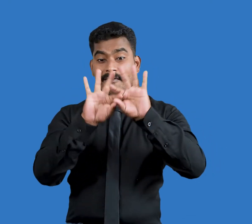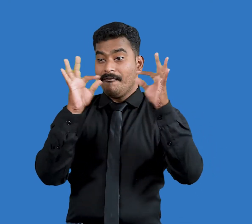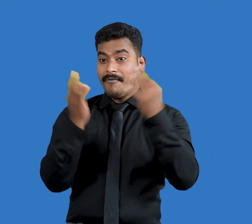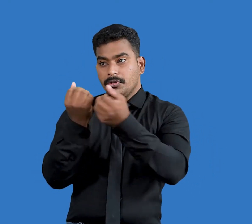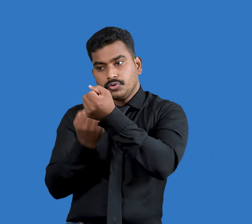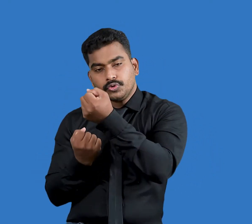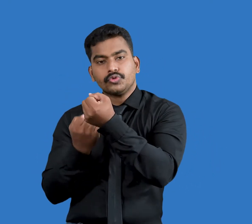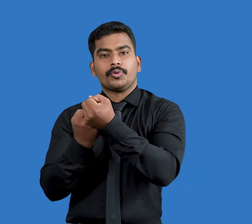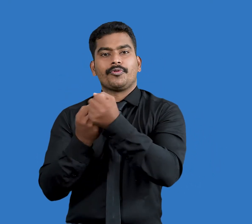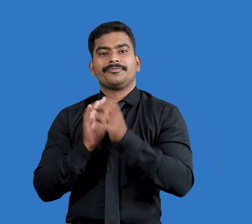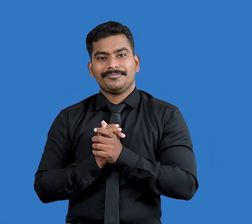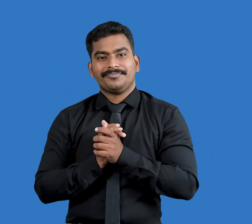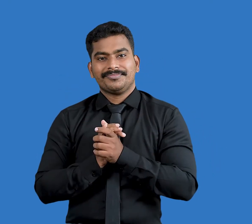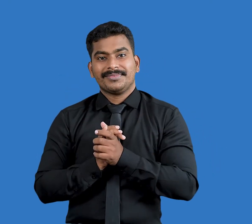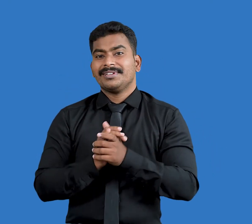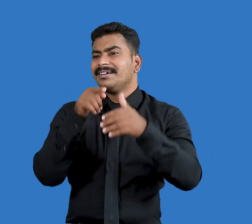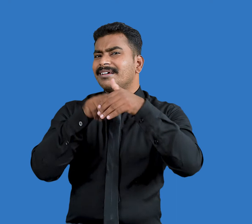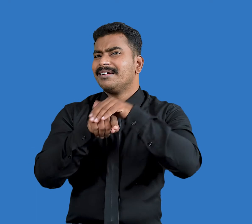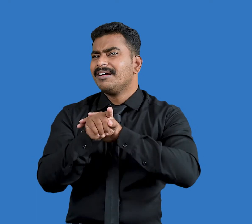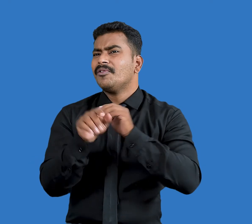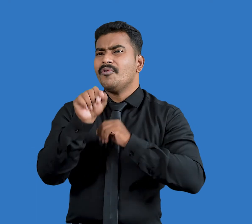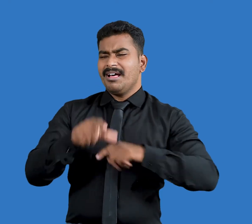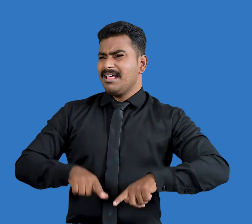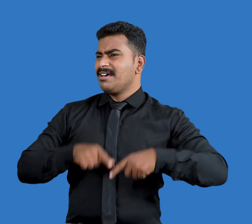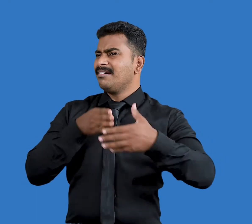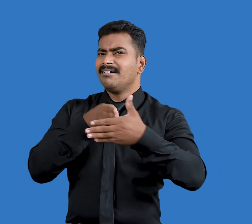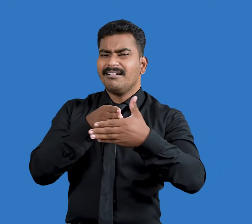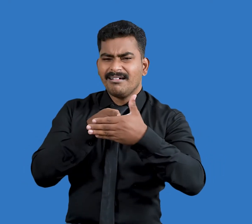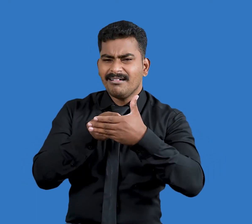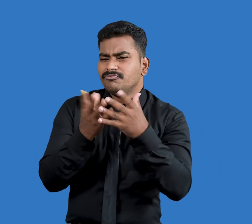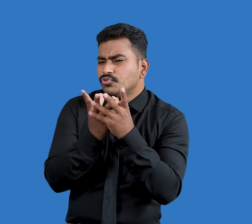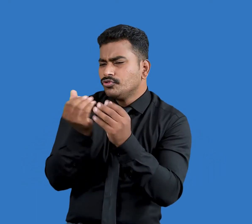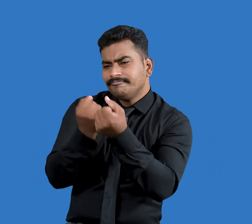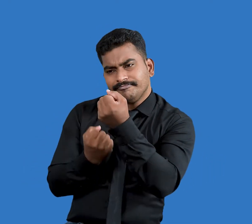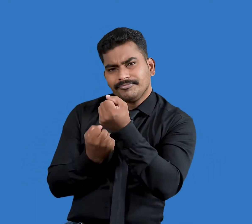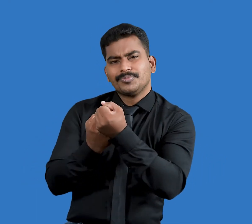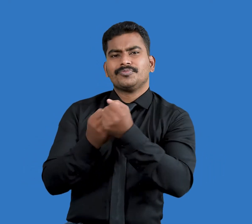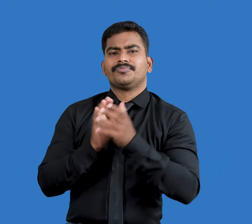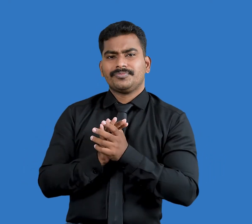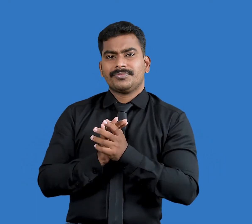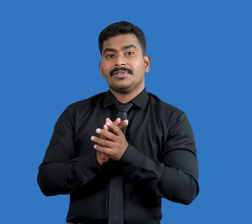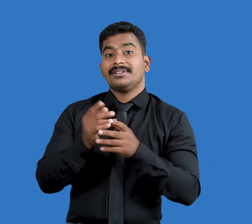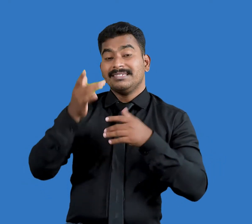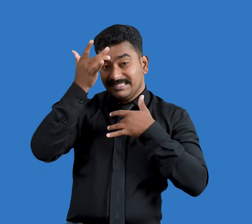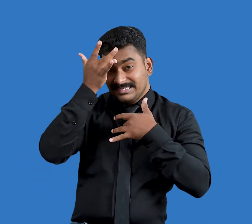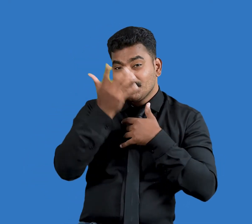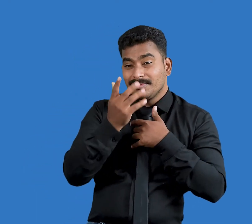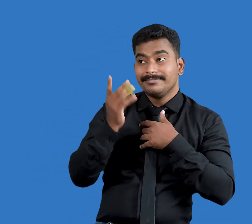families living with life limiting or life threatening conditions, which includes the usual gamut of cancer